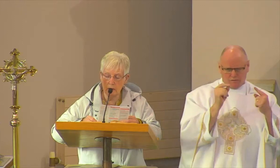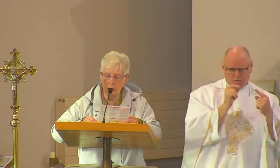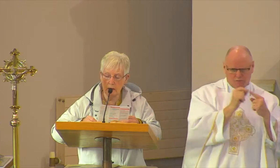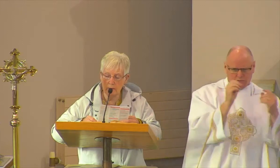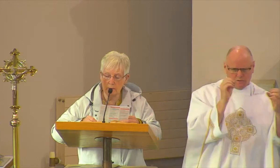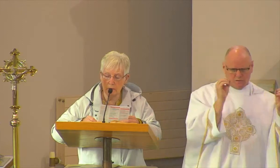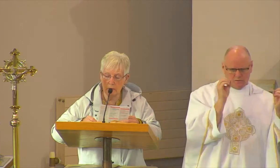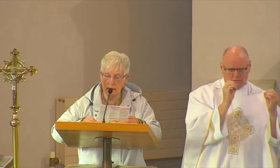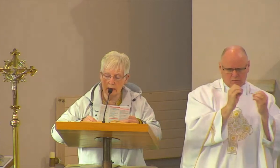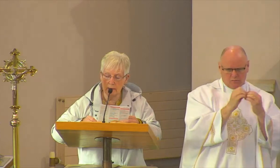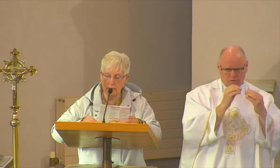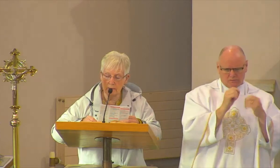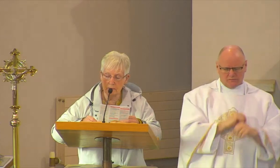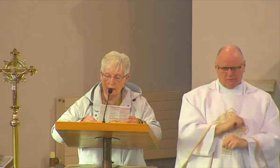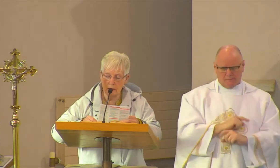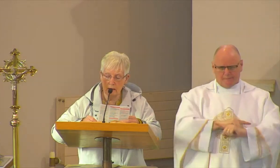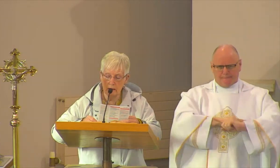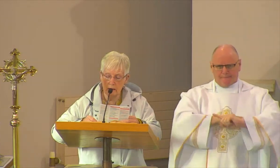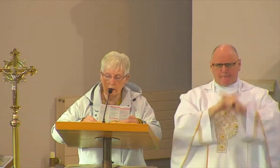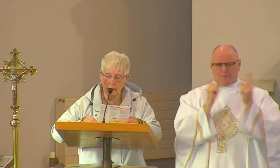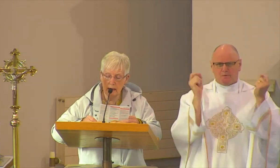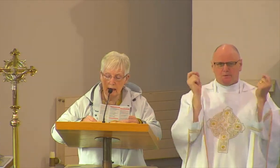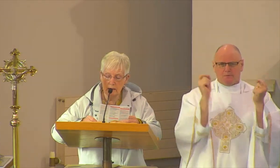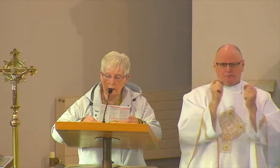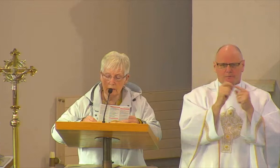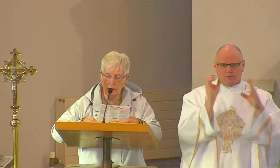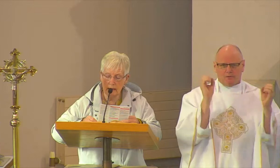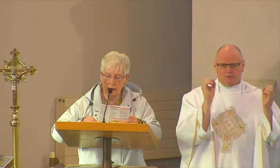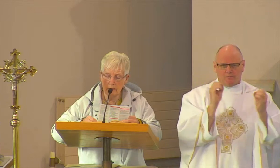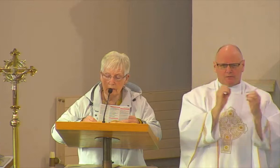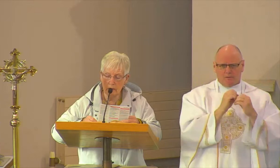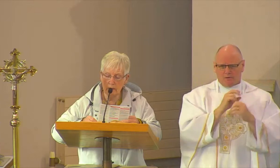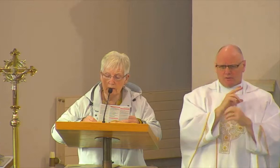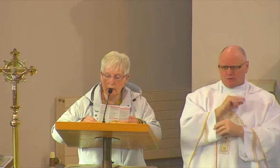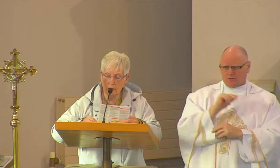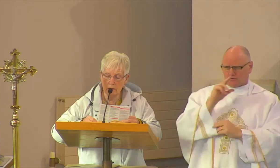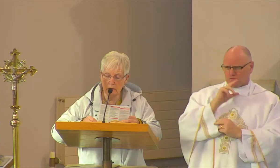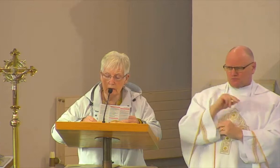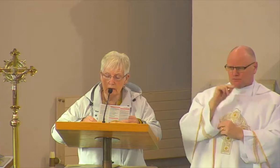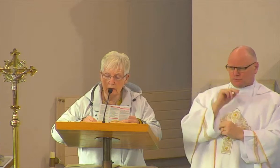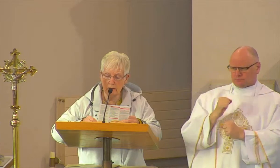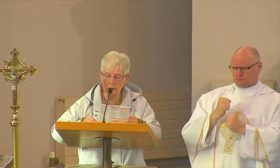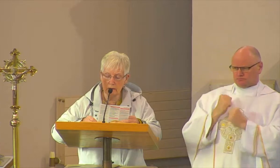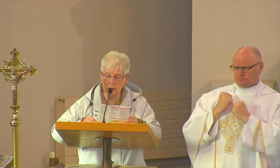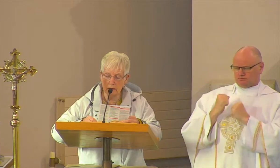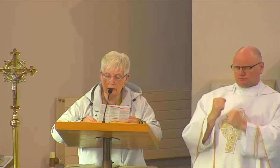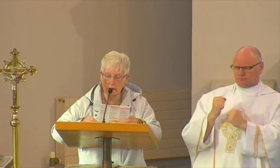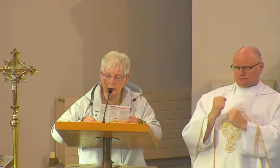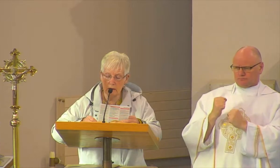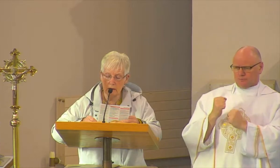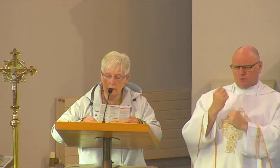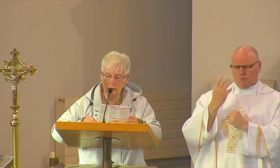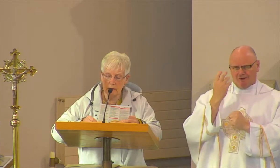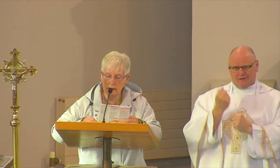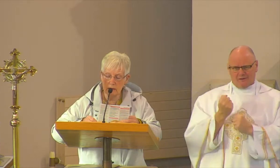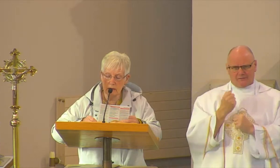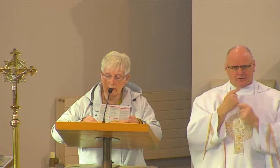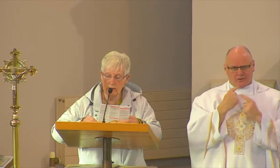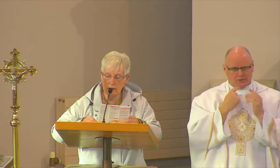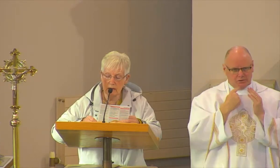out boldly. "We had to proclaim the word of God to you first, but since you have rejected